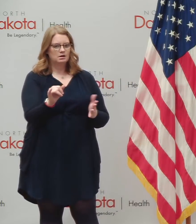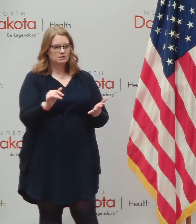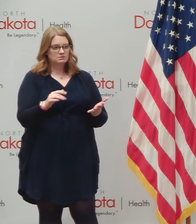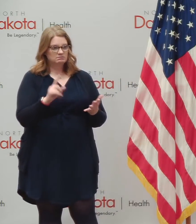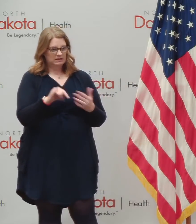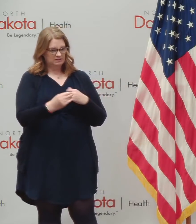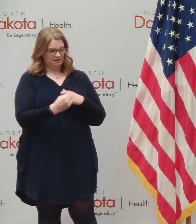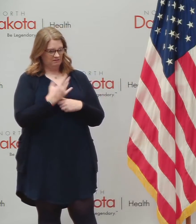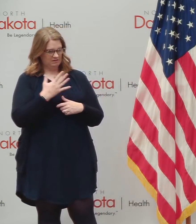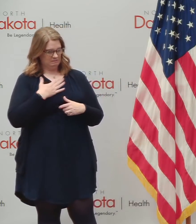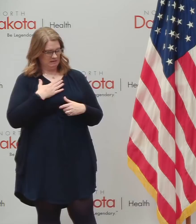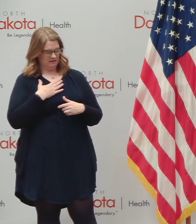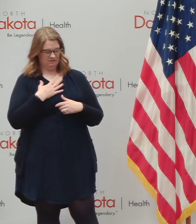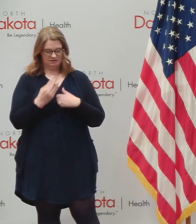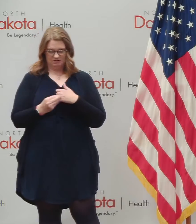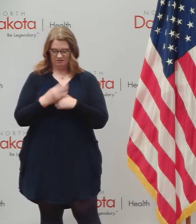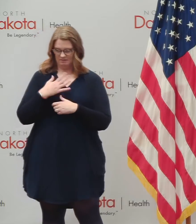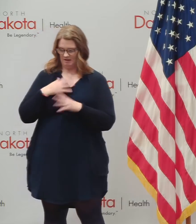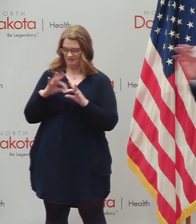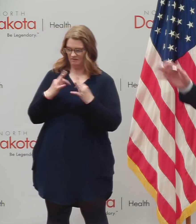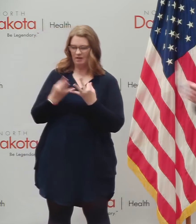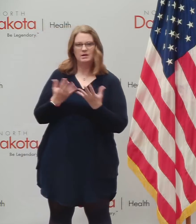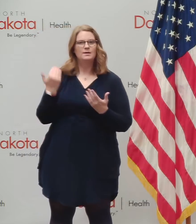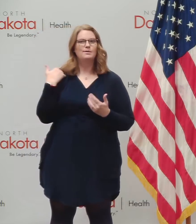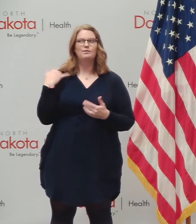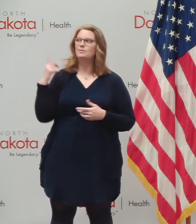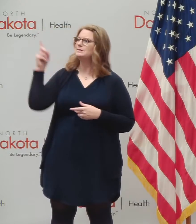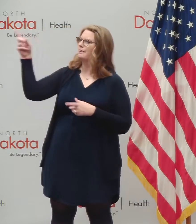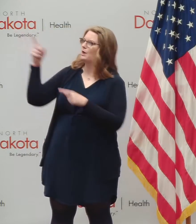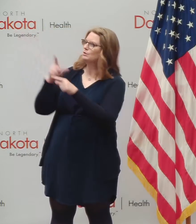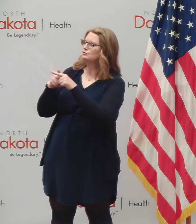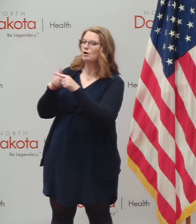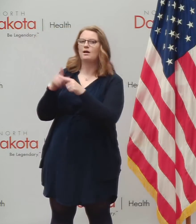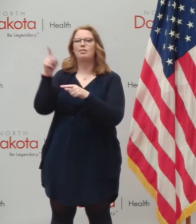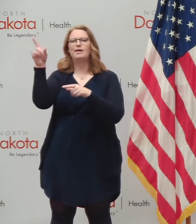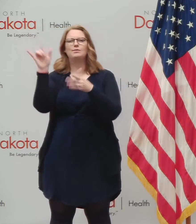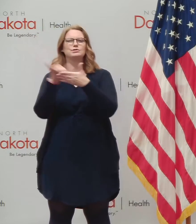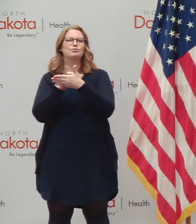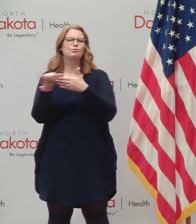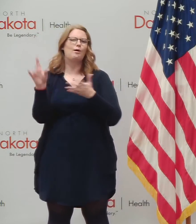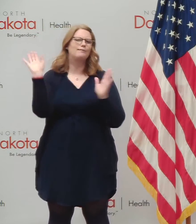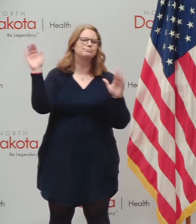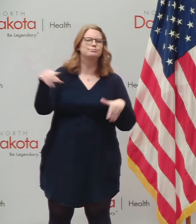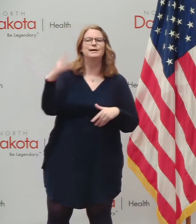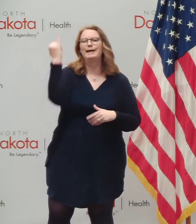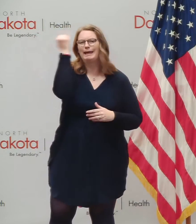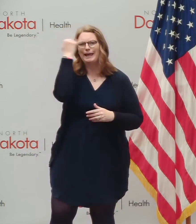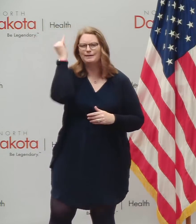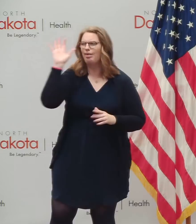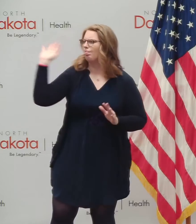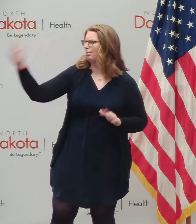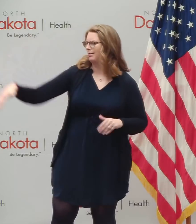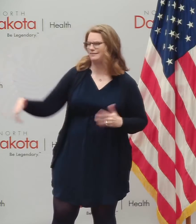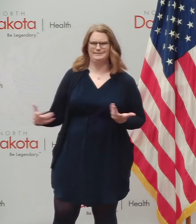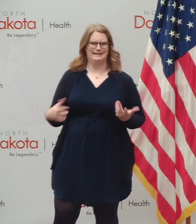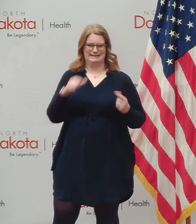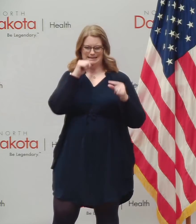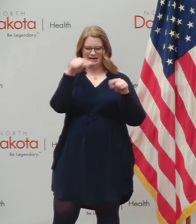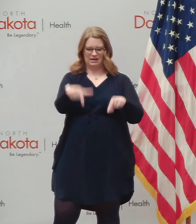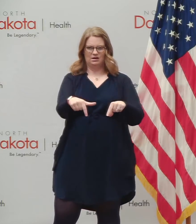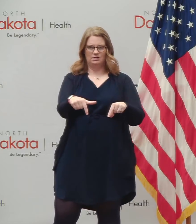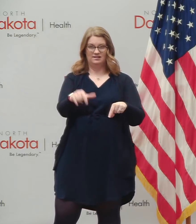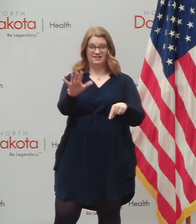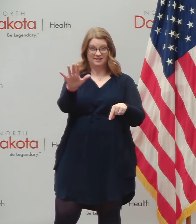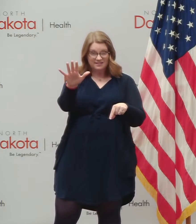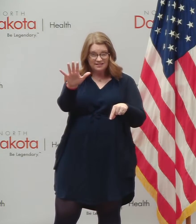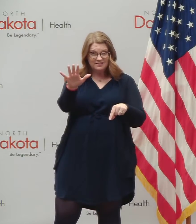It's, hey, it was in Italy. Hey, it was in China. Hey, it was in New York. I mean, hey, it's not happening in North Dakota. But now you'd be like, hey, it's